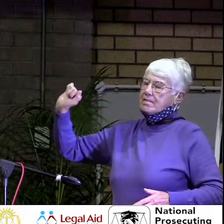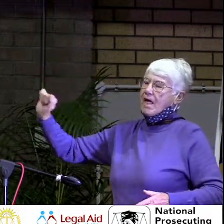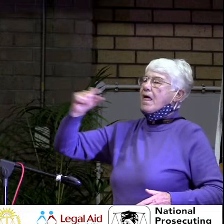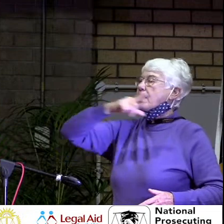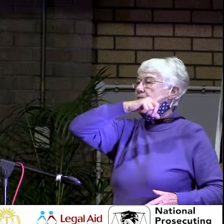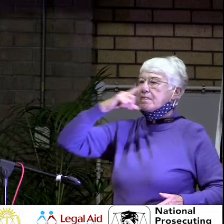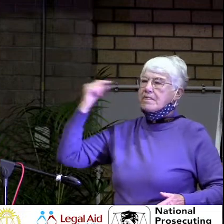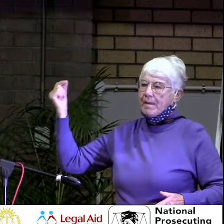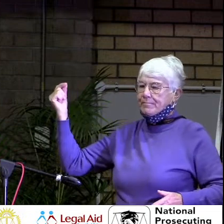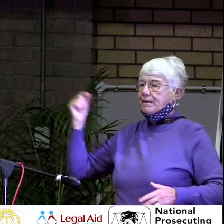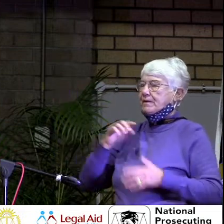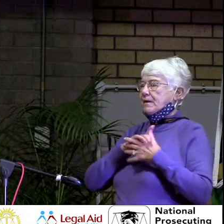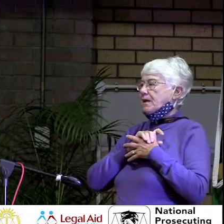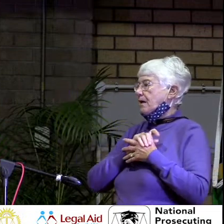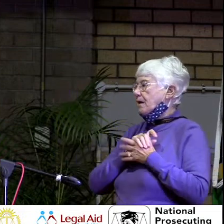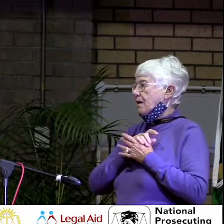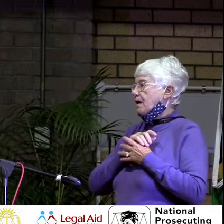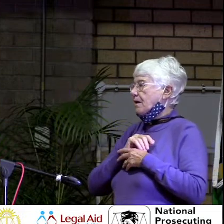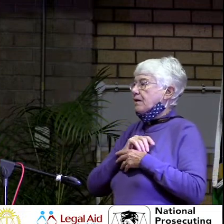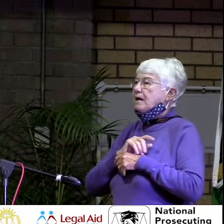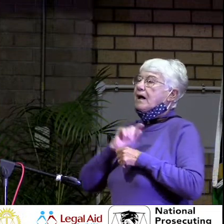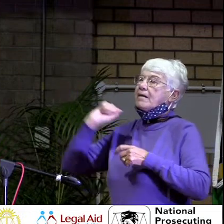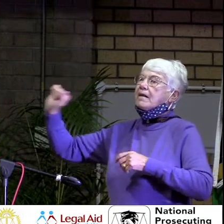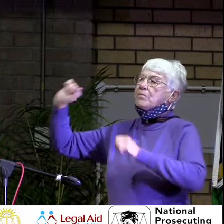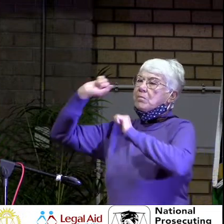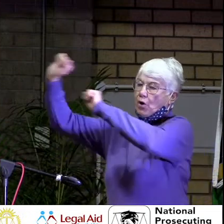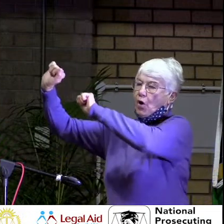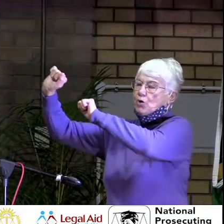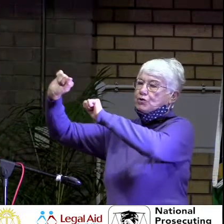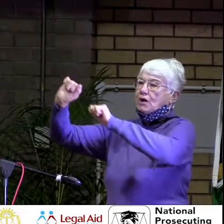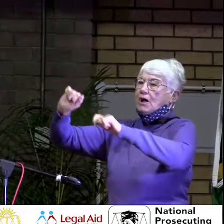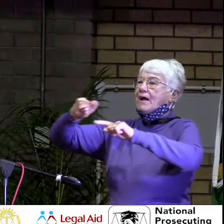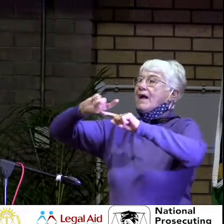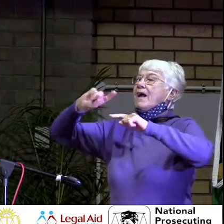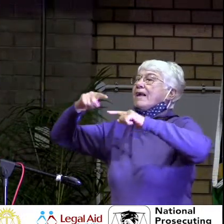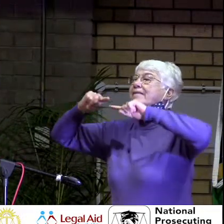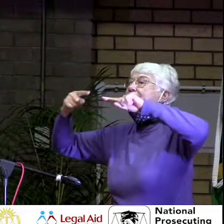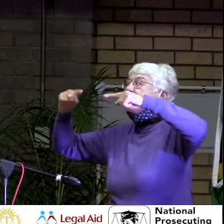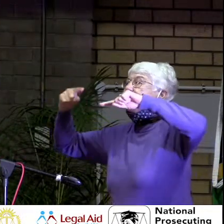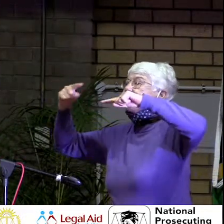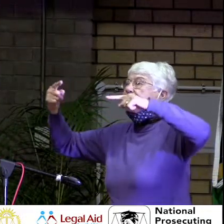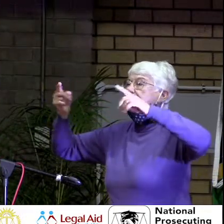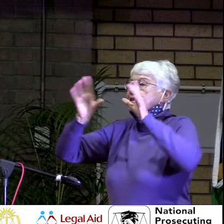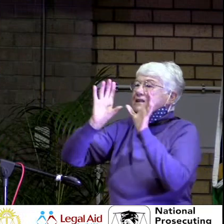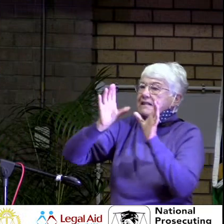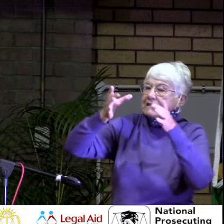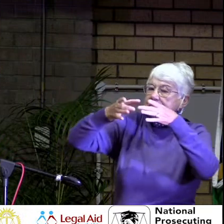from different sections of government that's working on GBV.